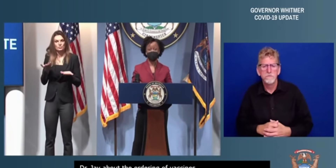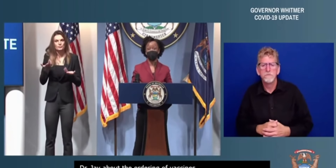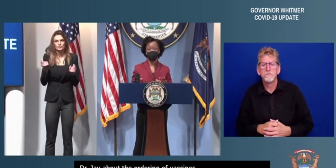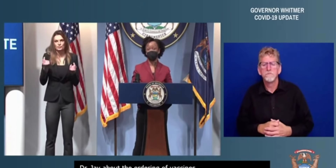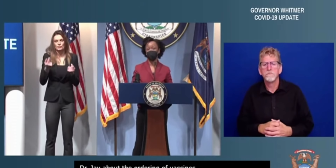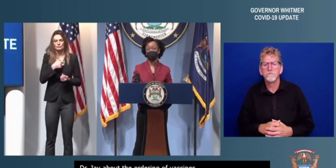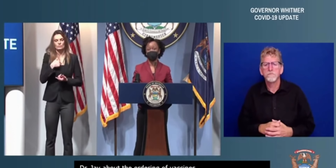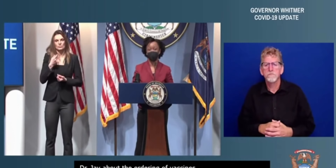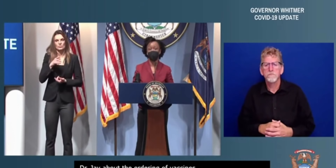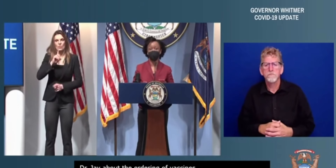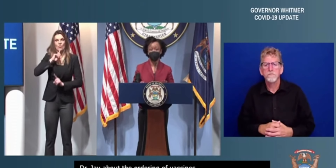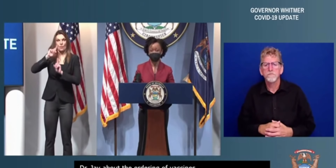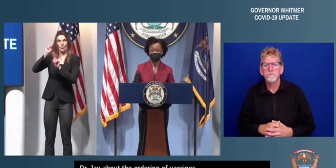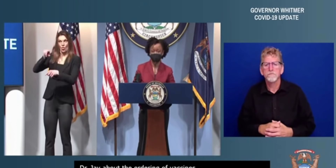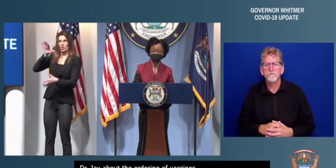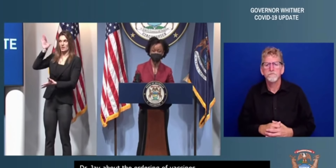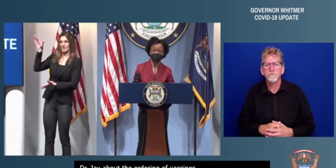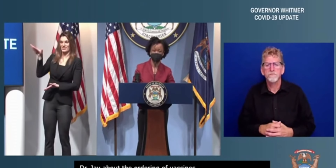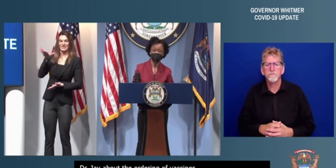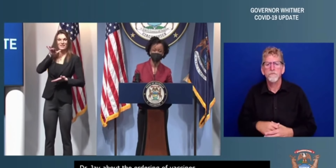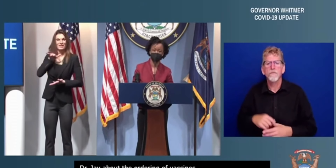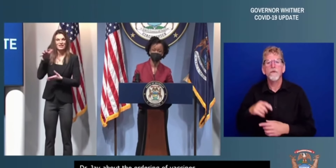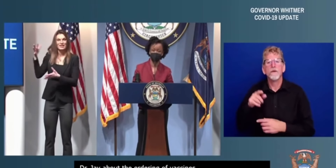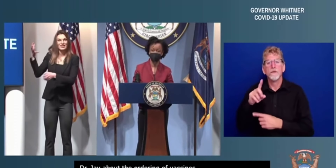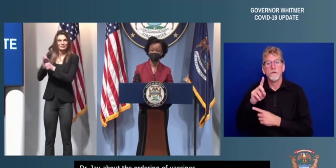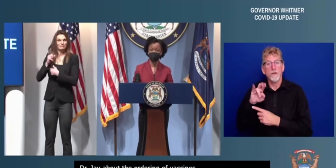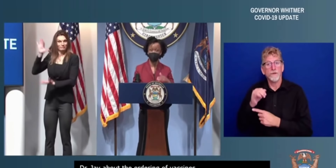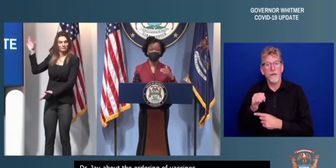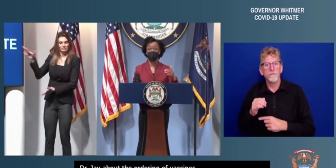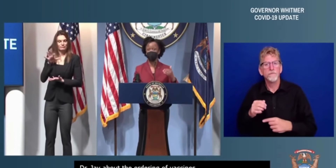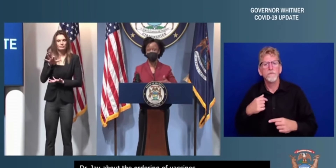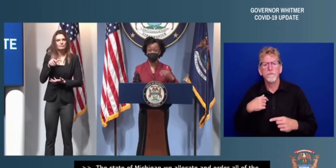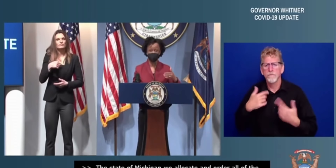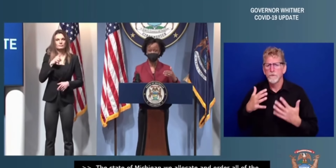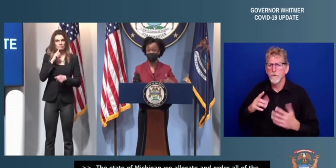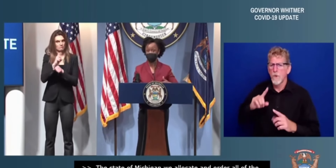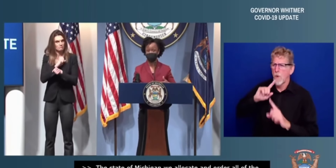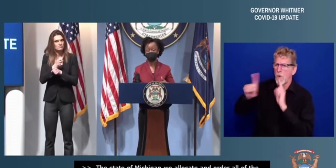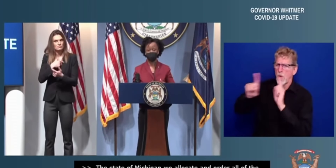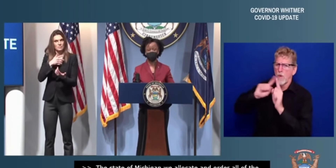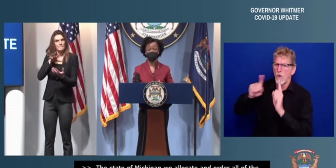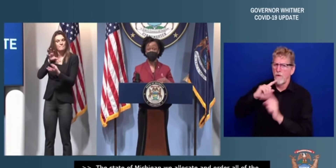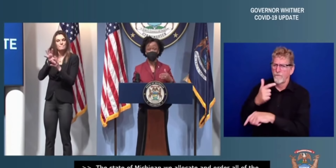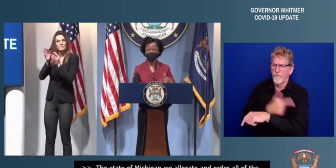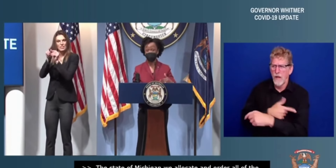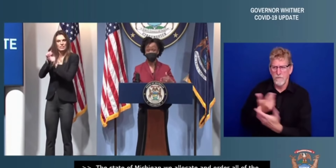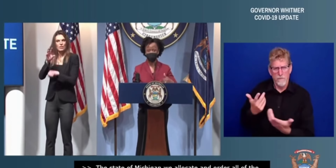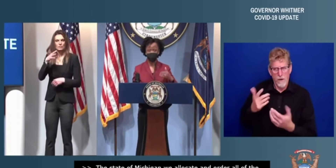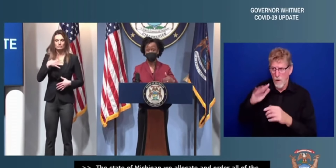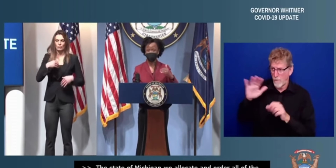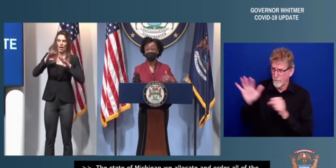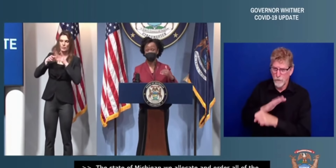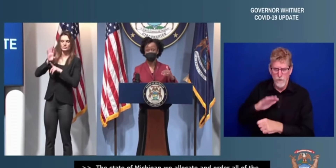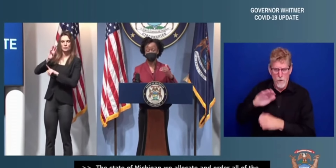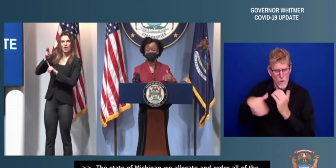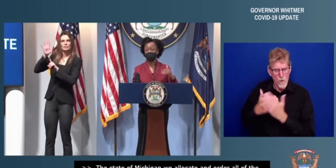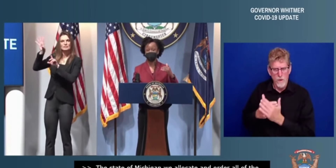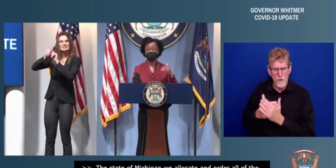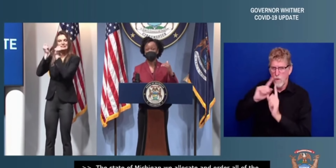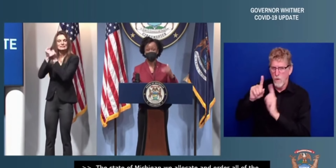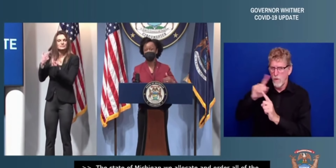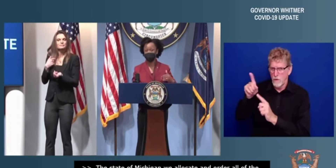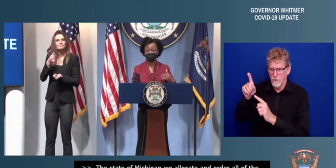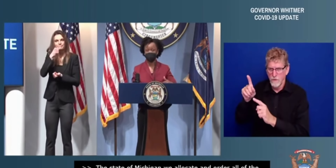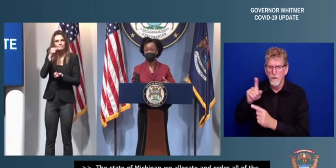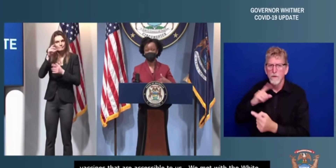do allocate and order down all of the vaccines that are accessible to us. We actually met with the White House team yesterday and walked through our